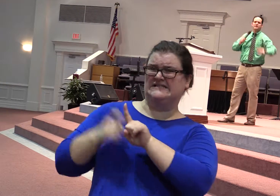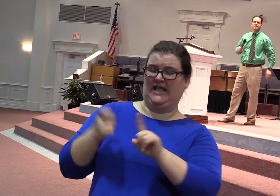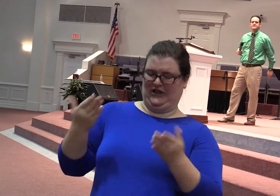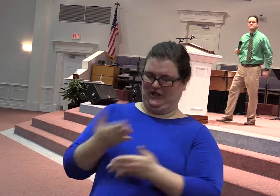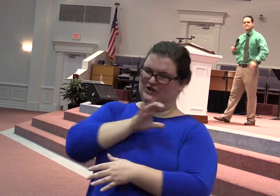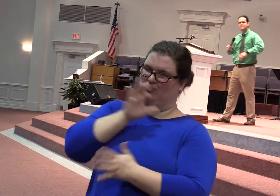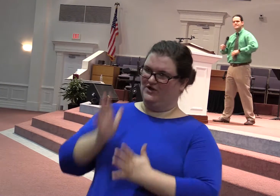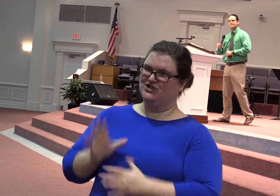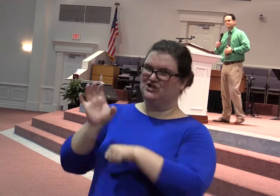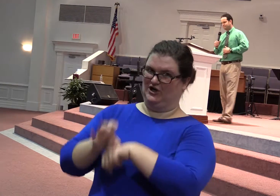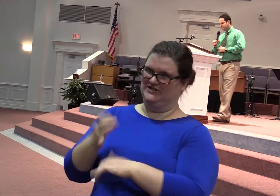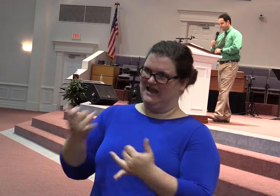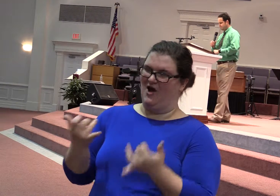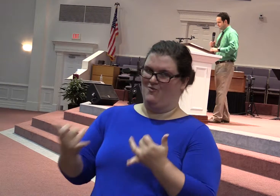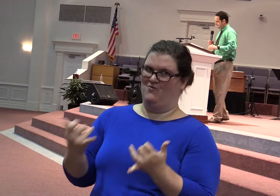church.